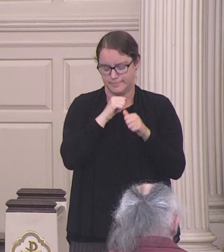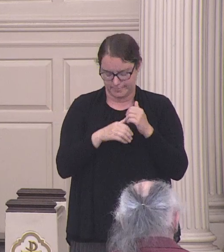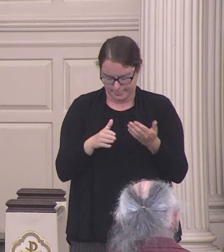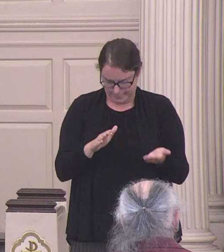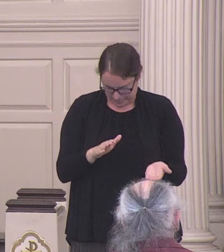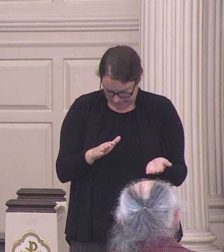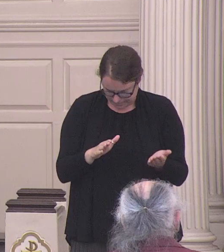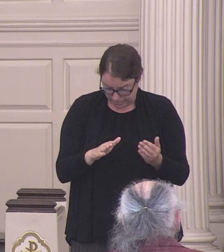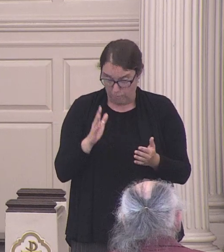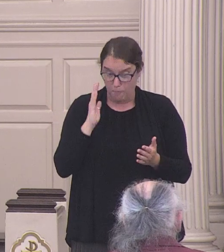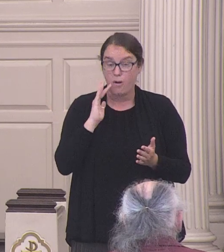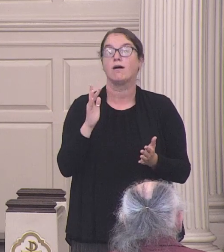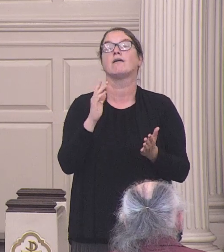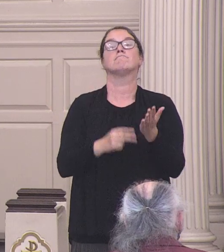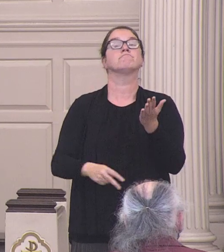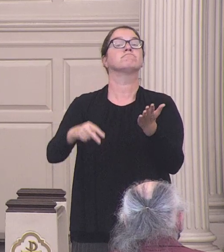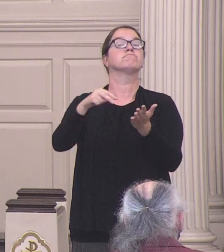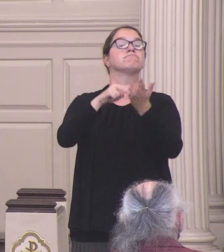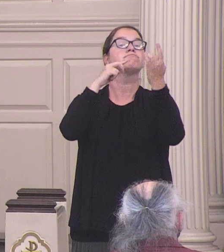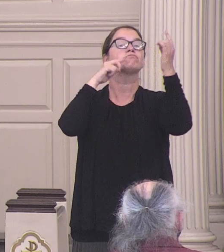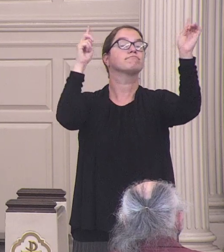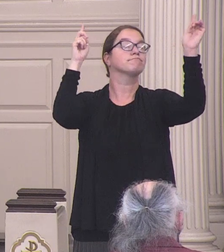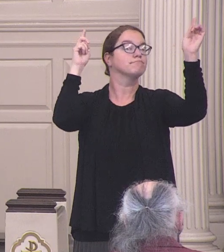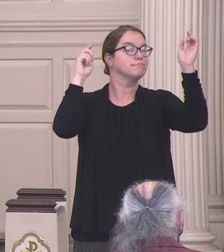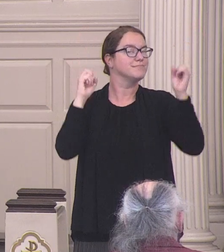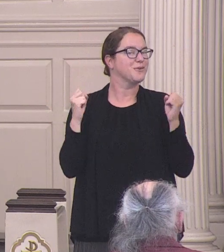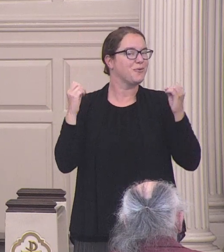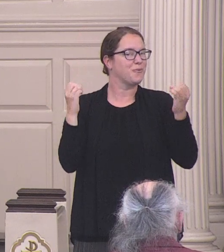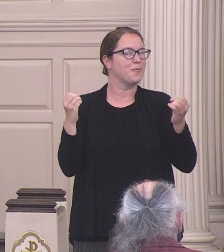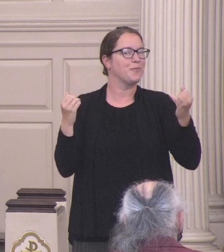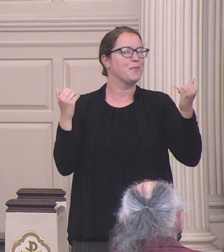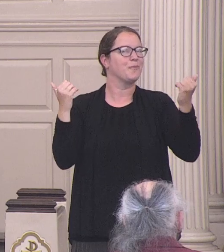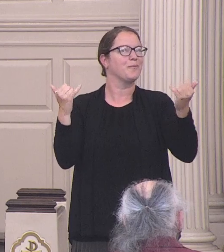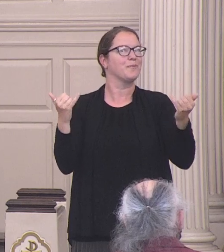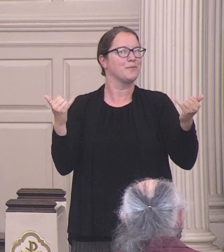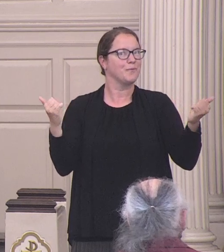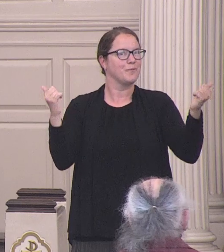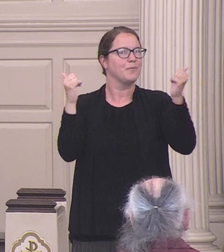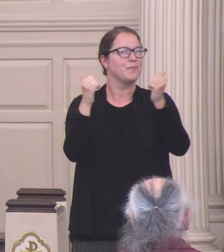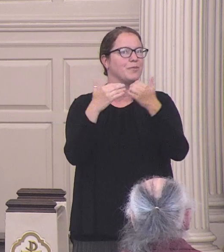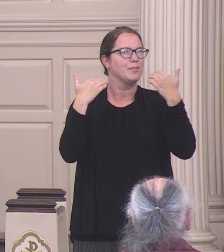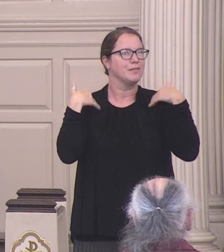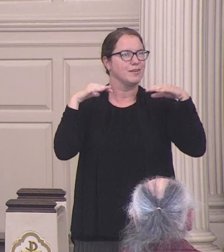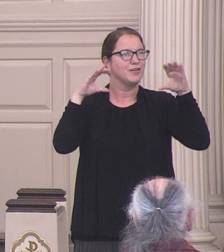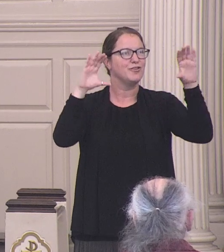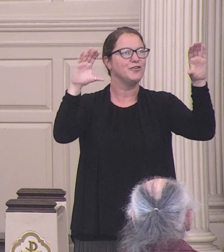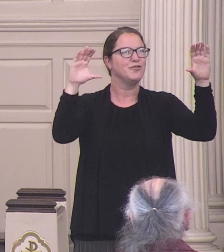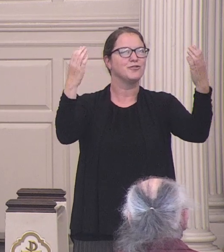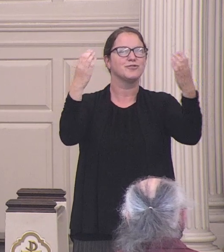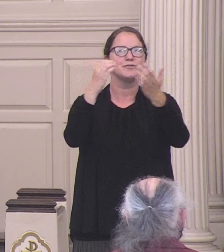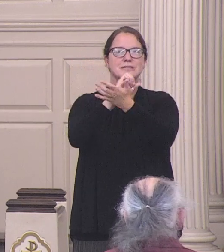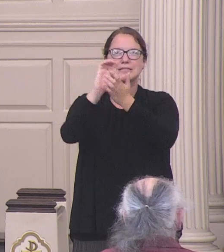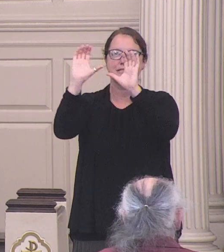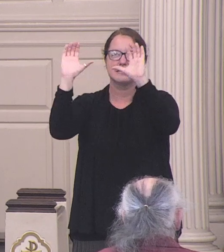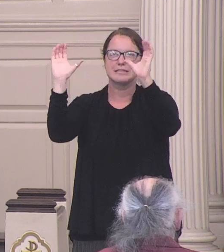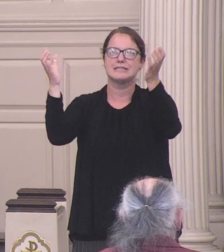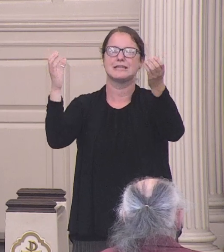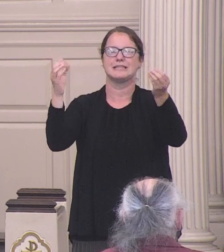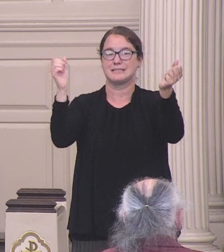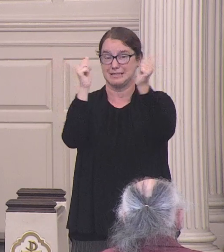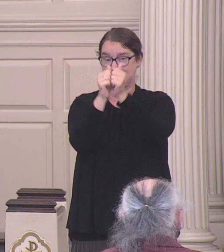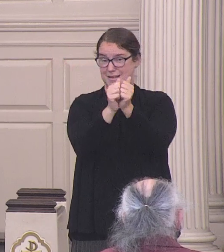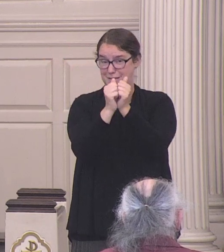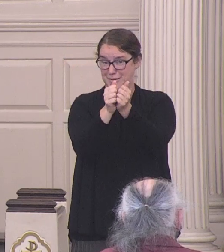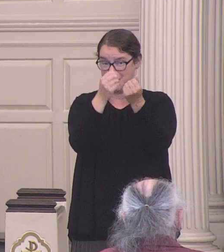with the angels and all the saints, we declare your glory as with one voice we acclaim.